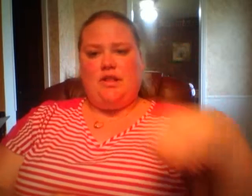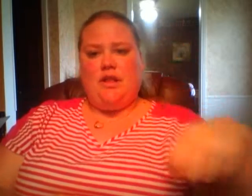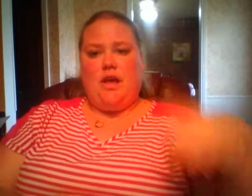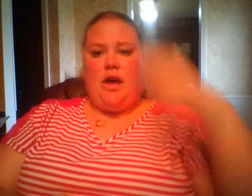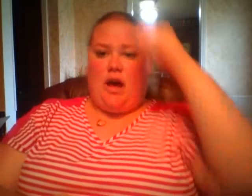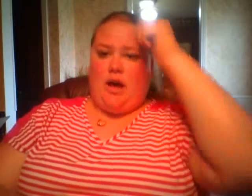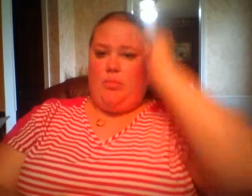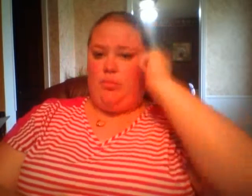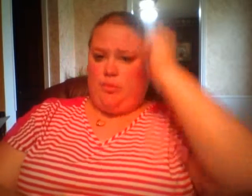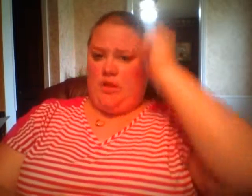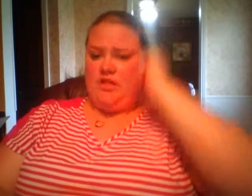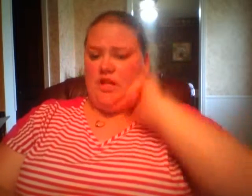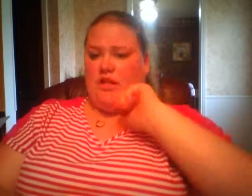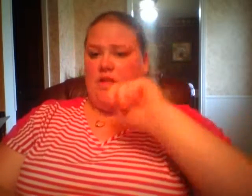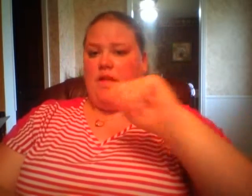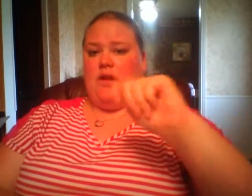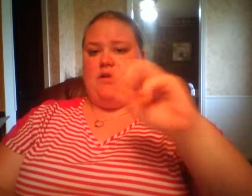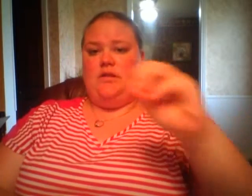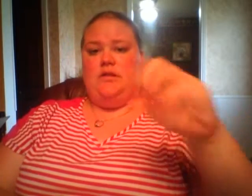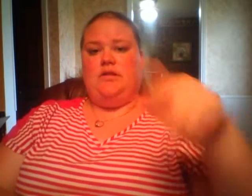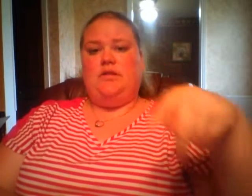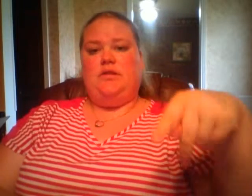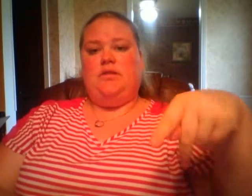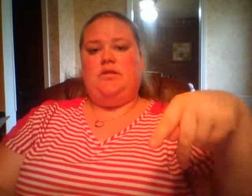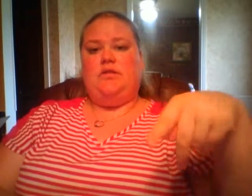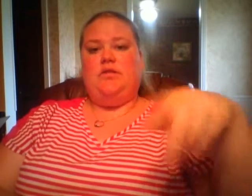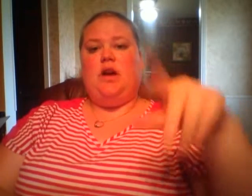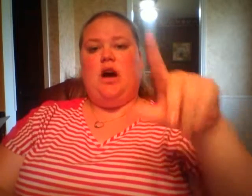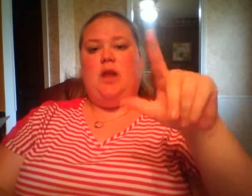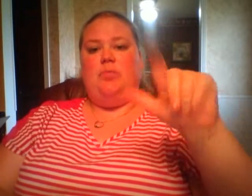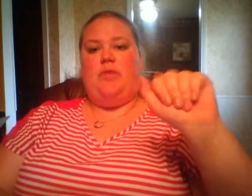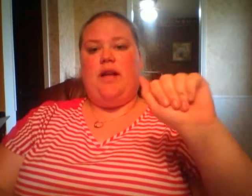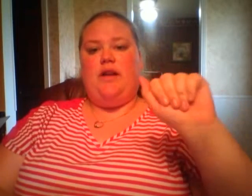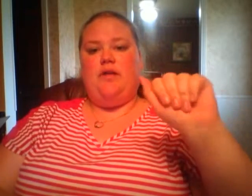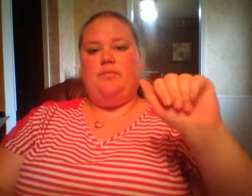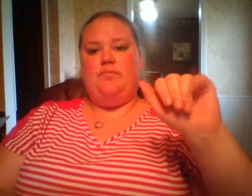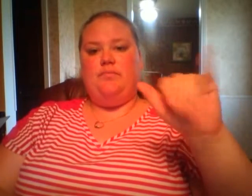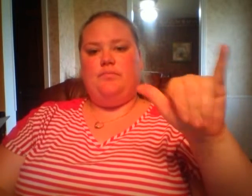brushing the top layer.